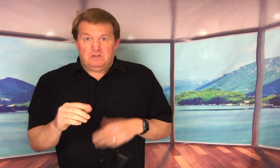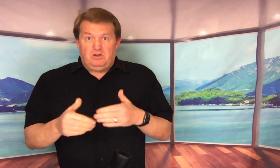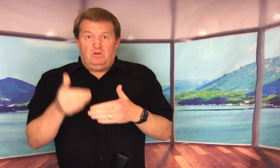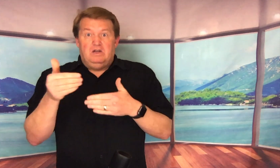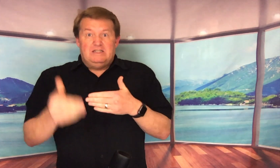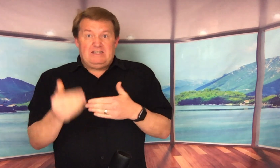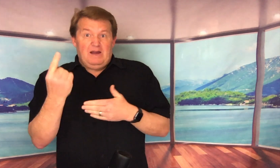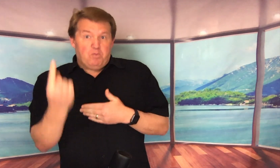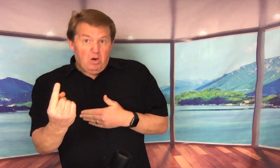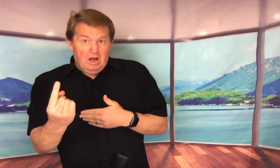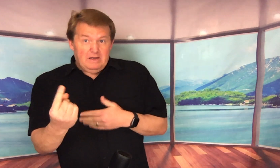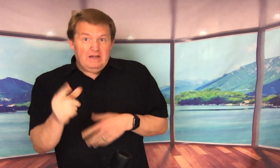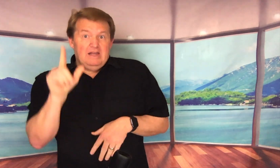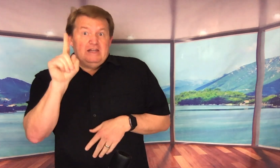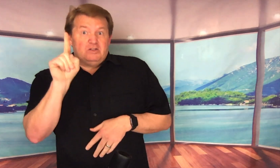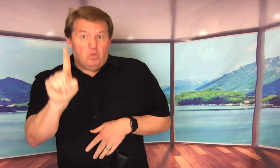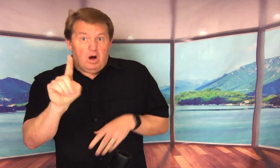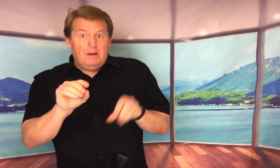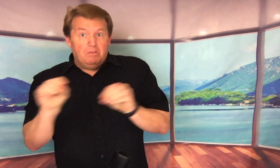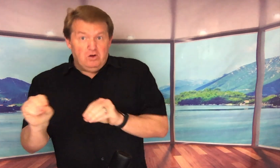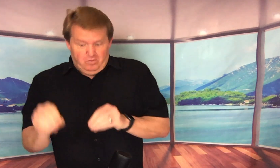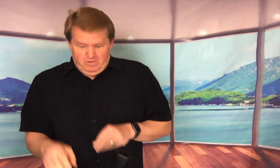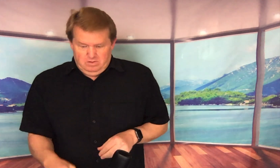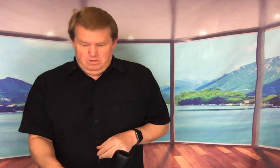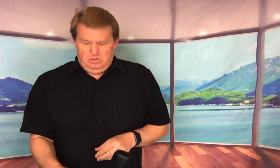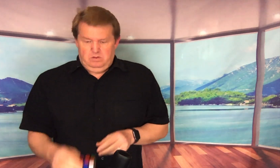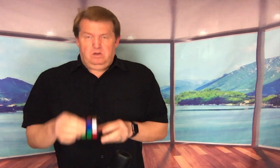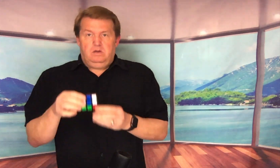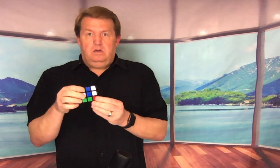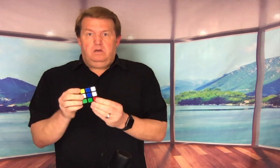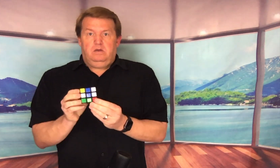So, step 1 is one move.